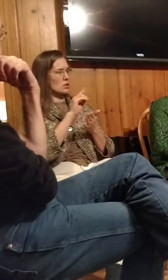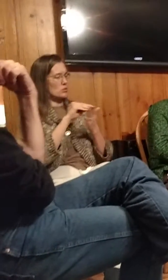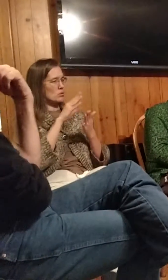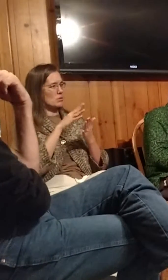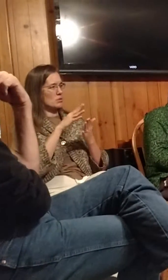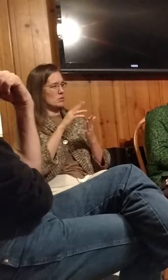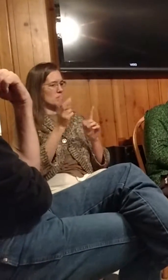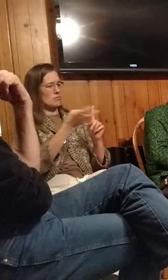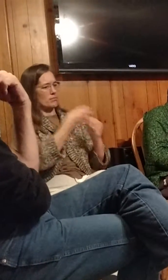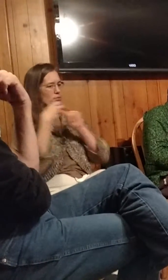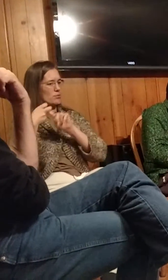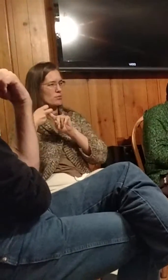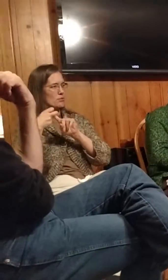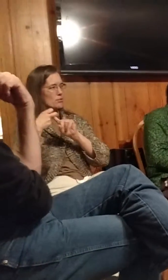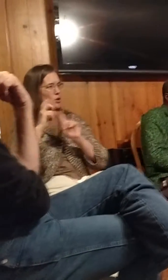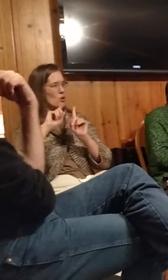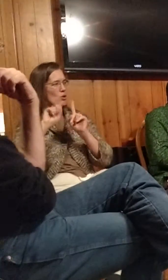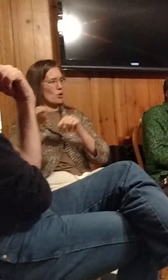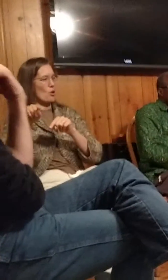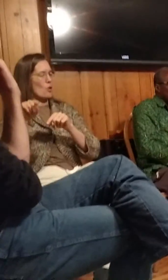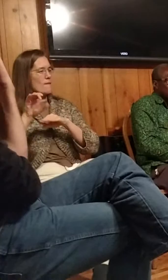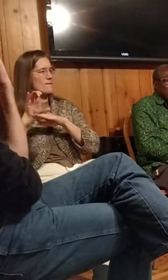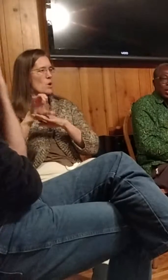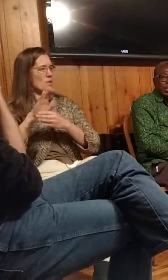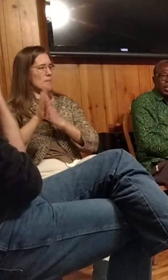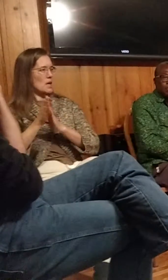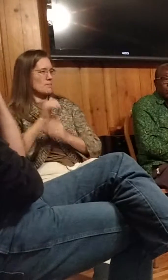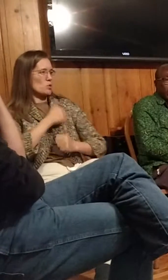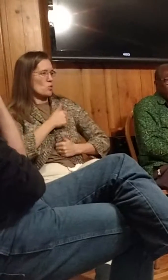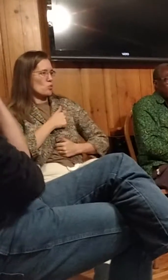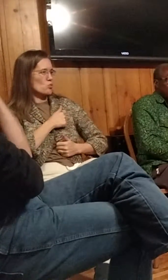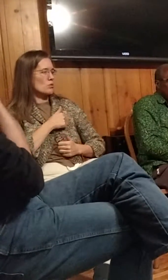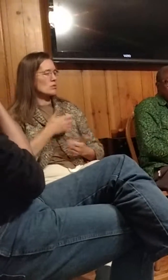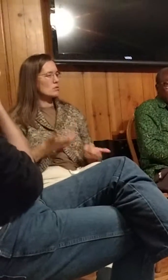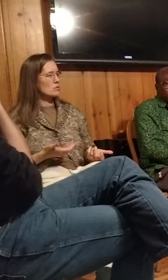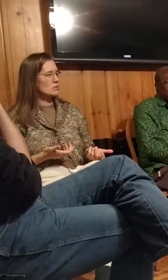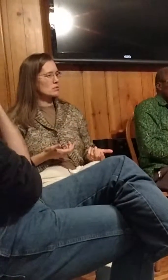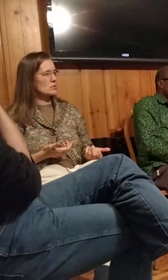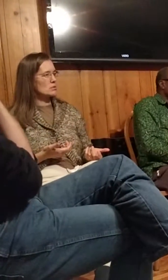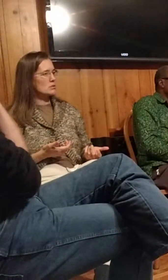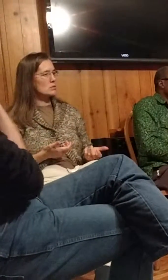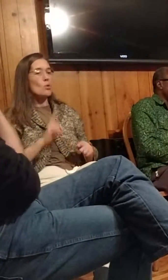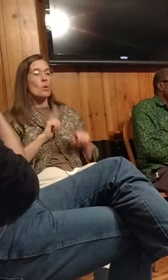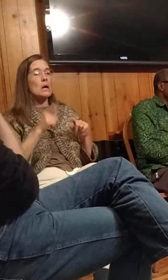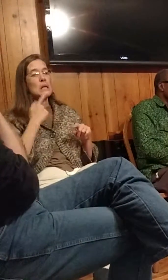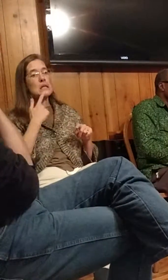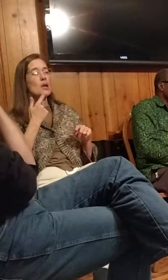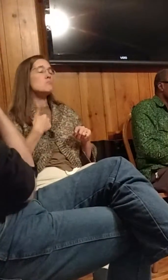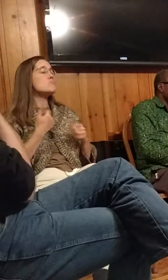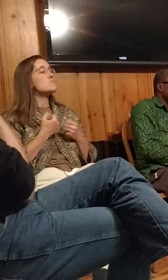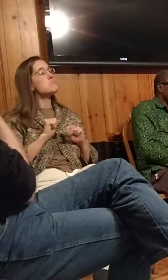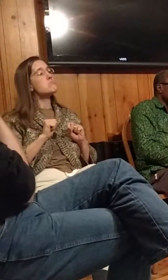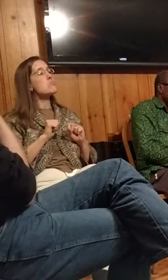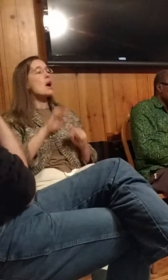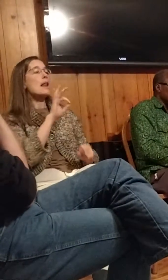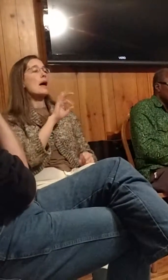too, you have the same problem. Yeah. So we cannot sit down and say, hey, I'm safe. 911,